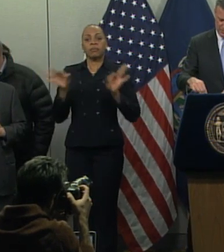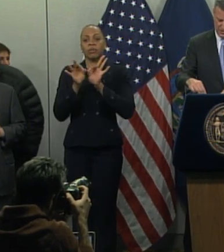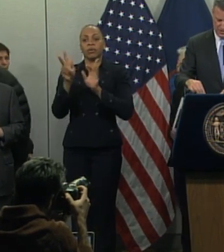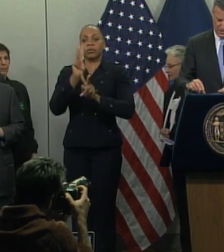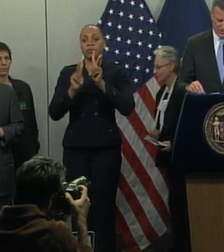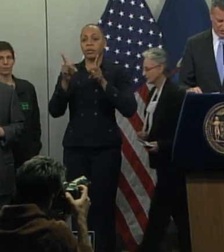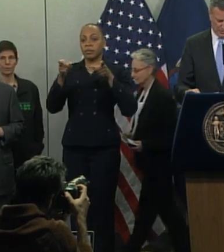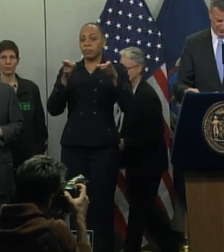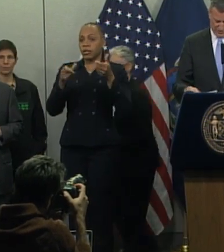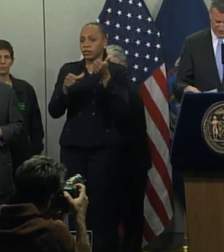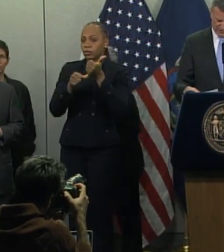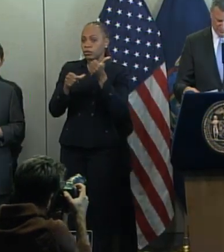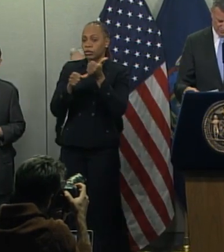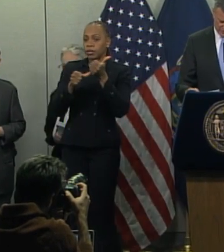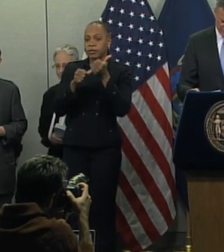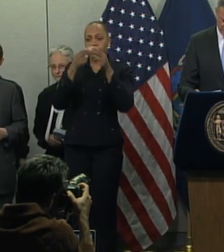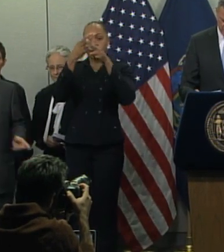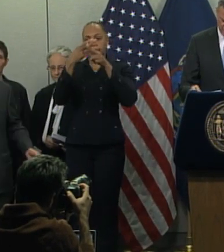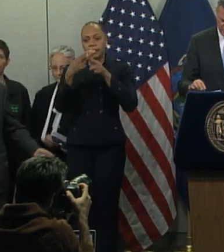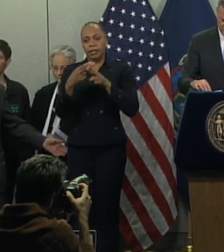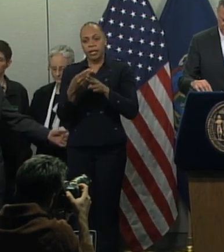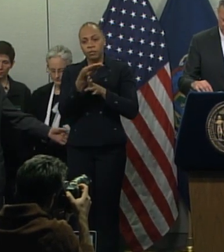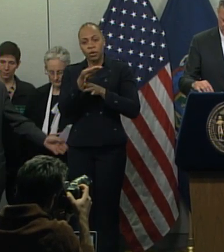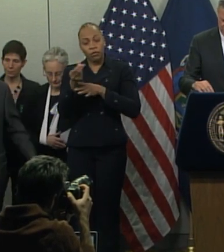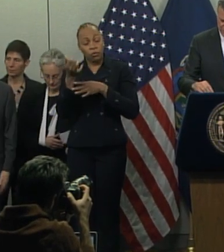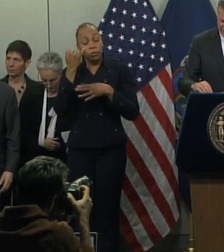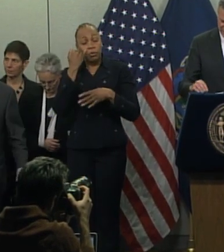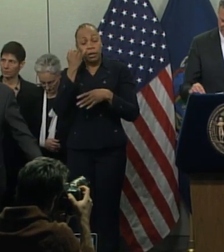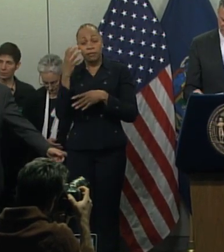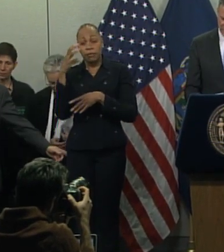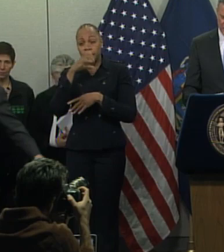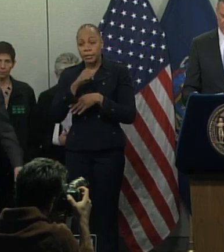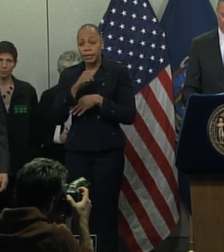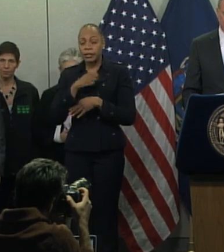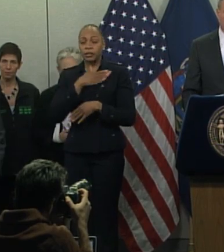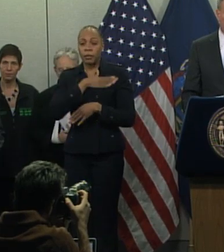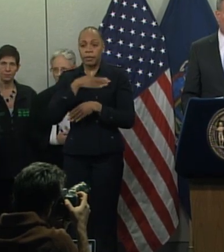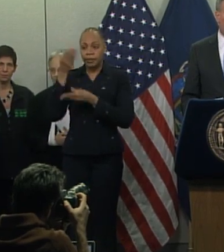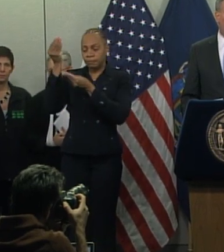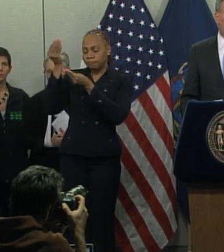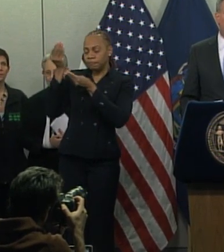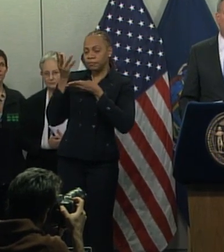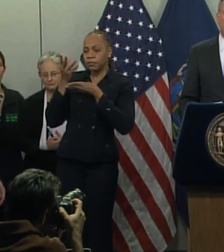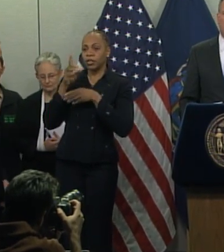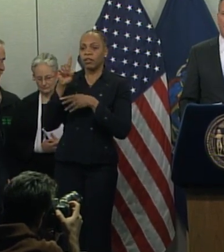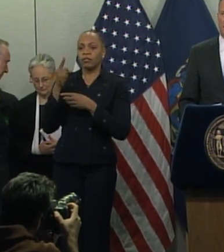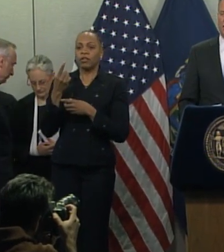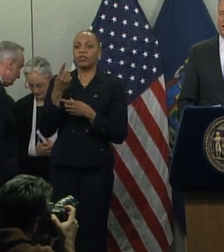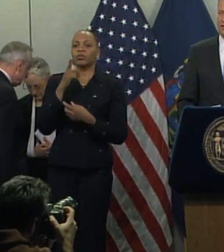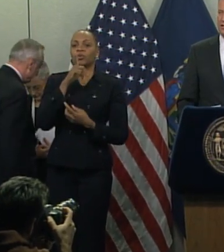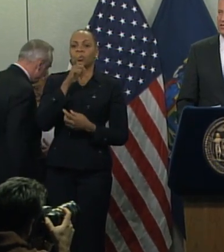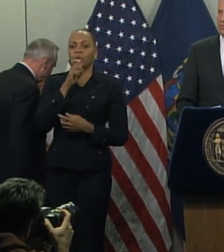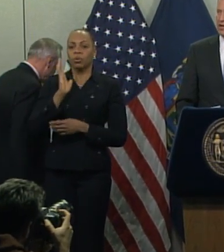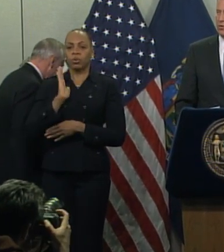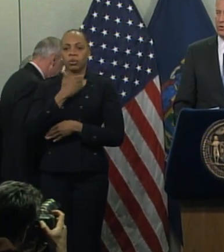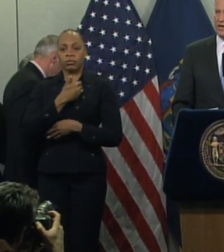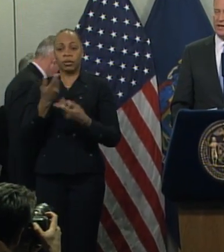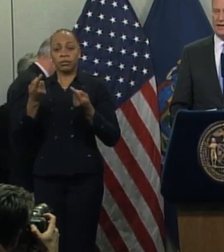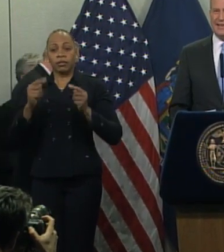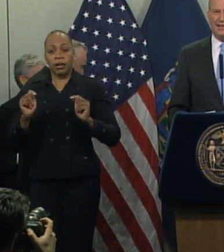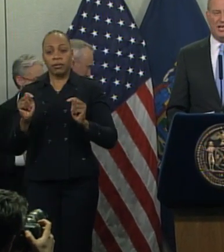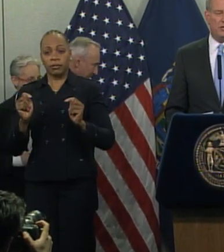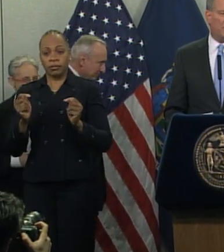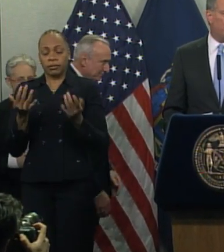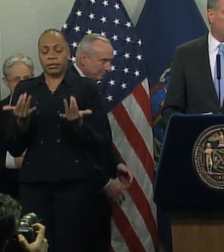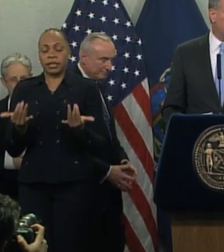going to name some, and if I miss anyone, please, my colleagues, let me know. First, our effort today is being